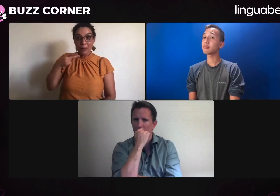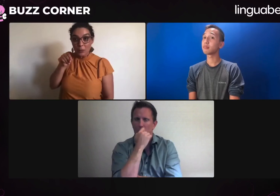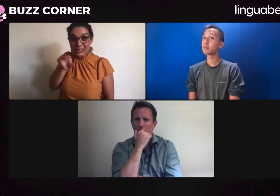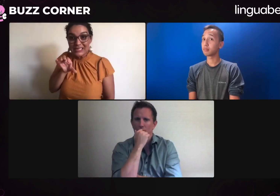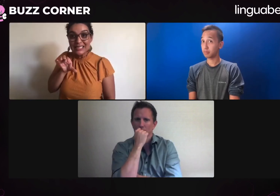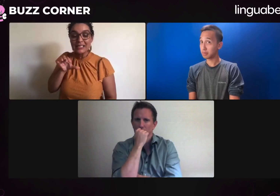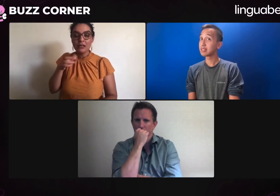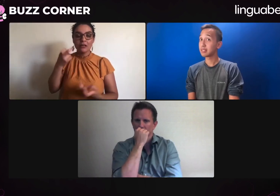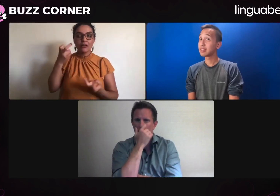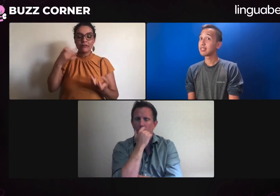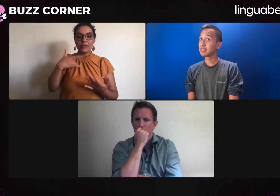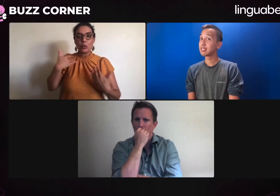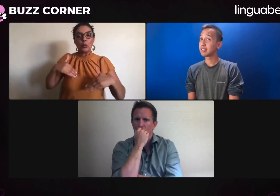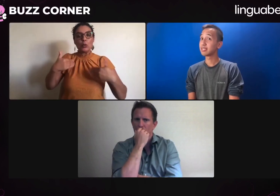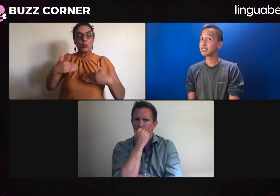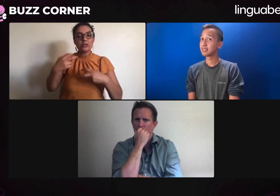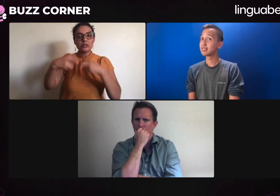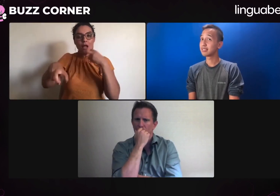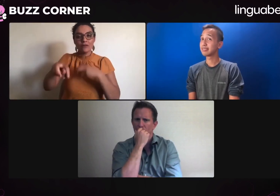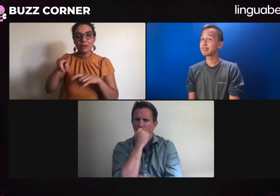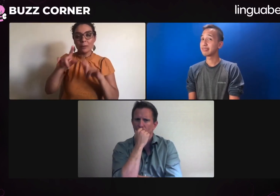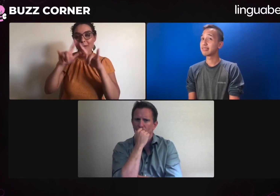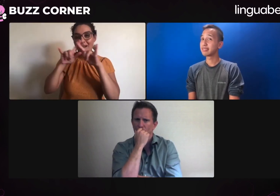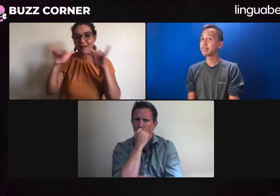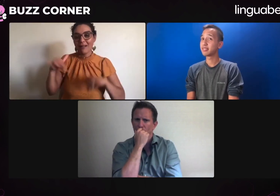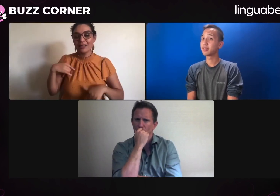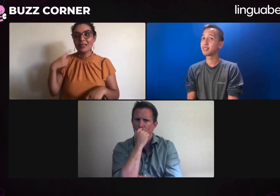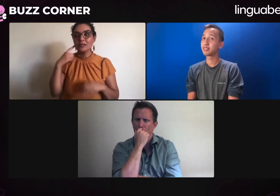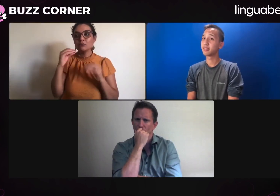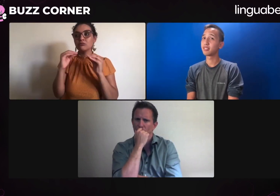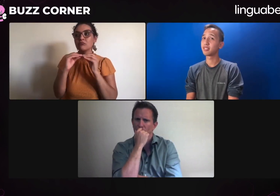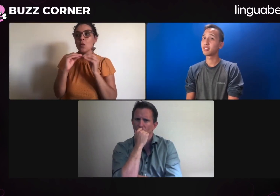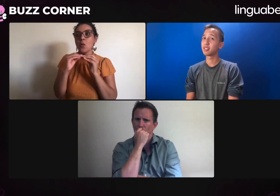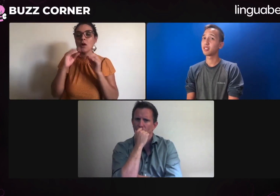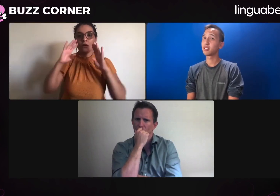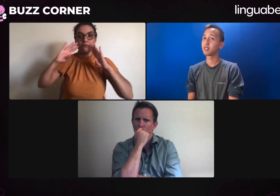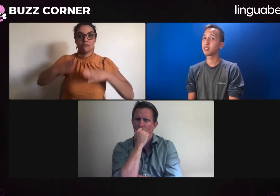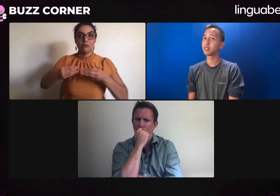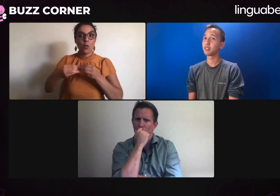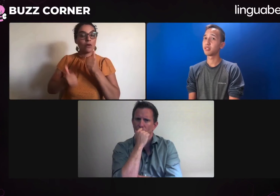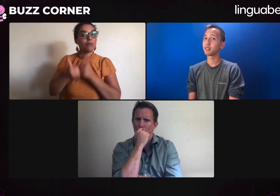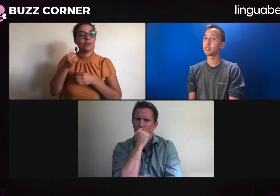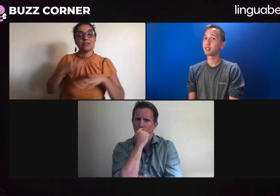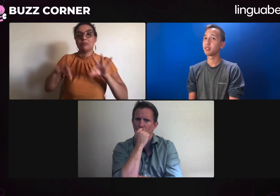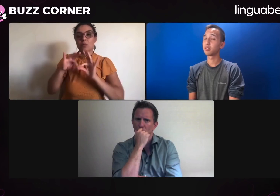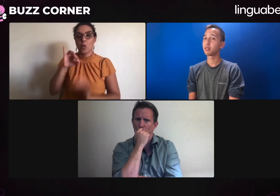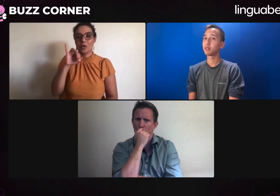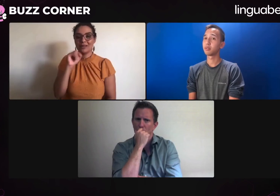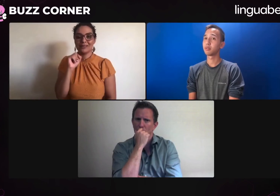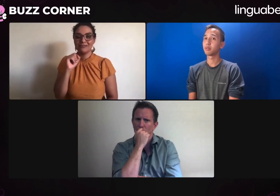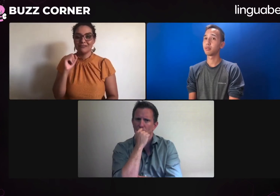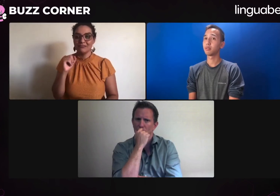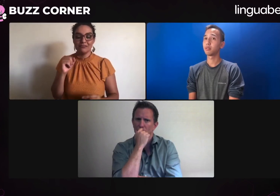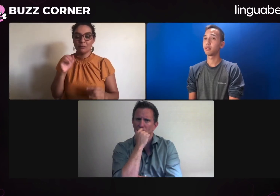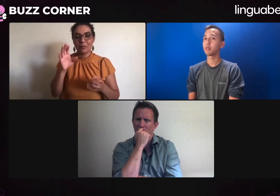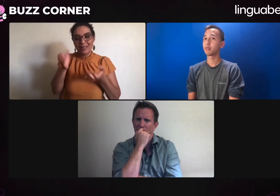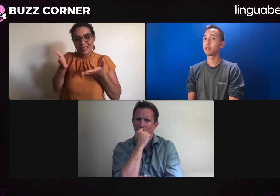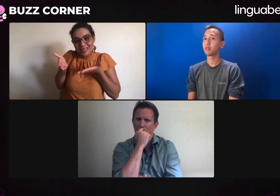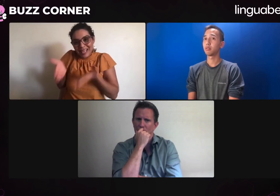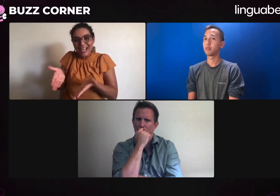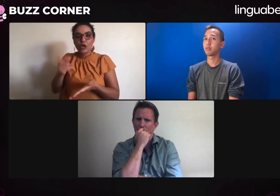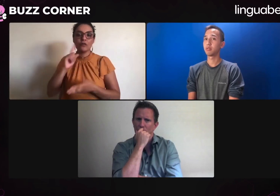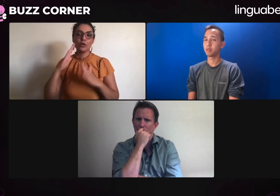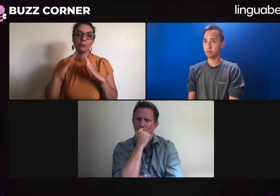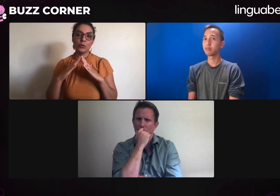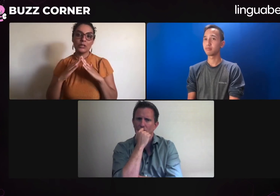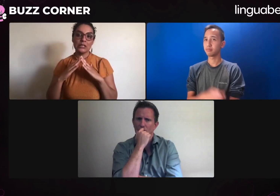responsibilities. As a hearing interpreter, POC, it can be very difficult. And so the most important thing I